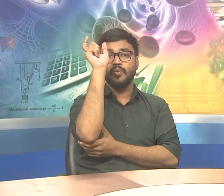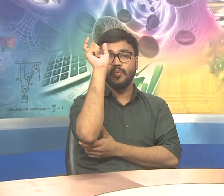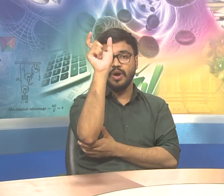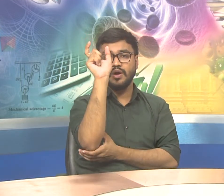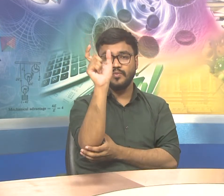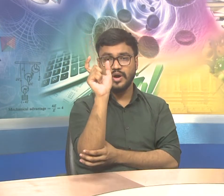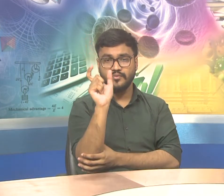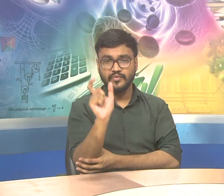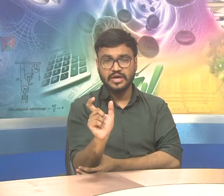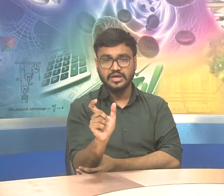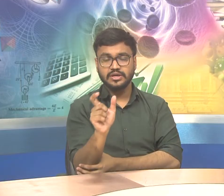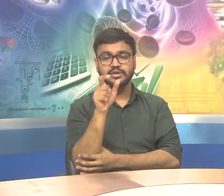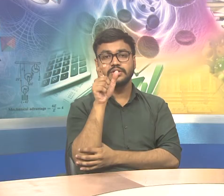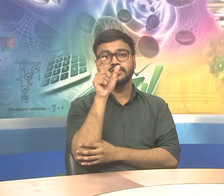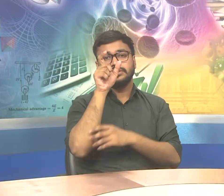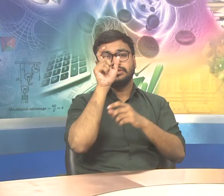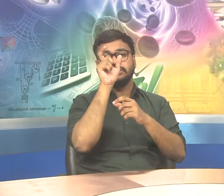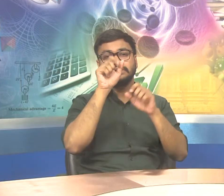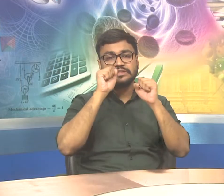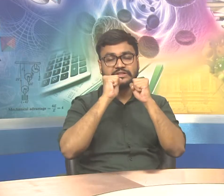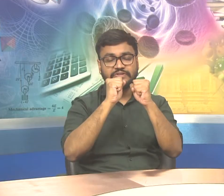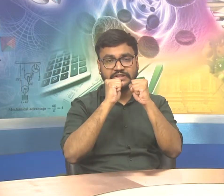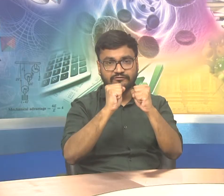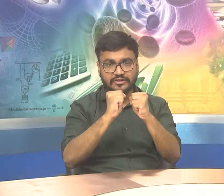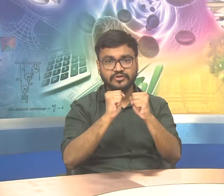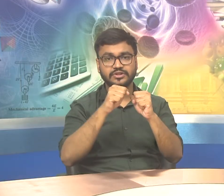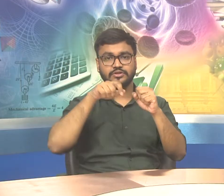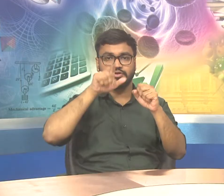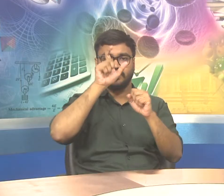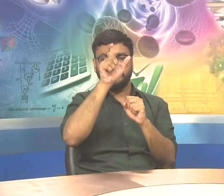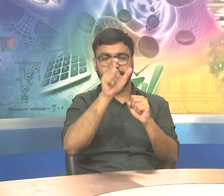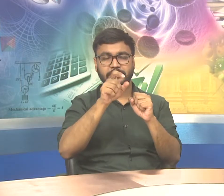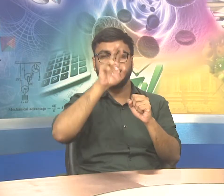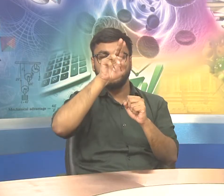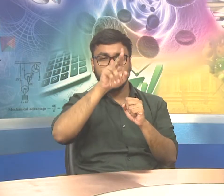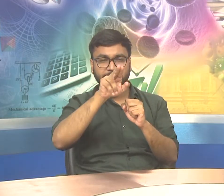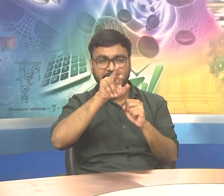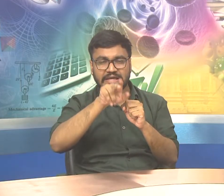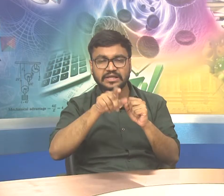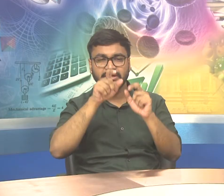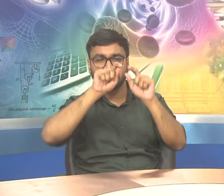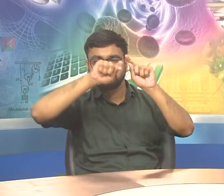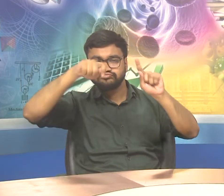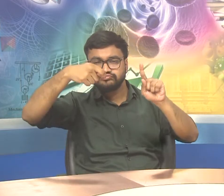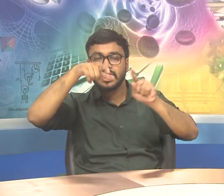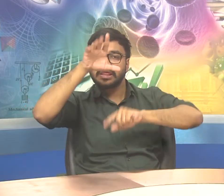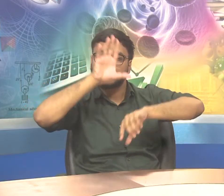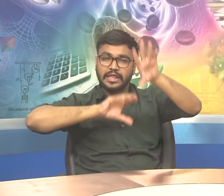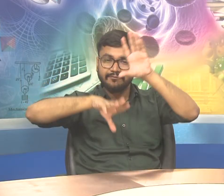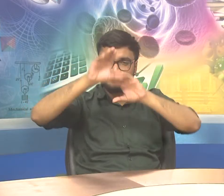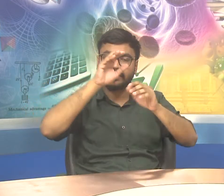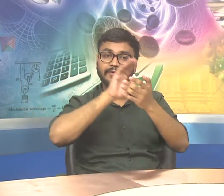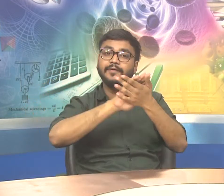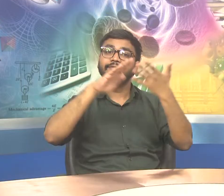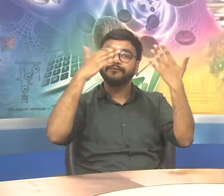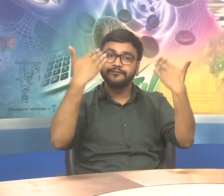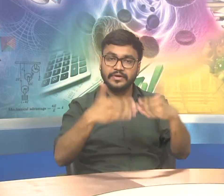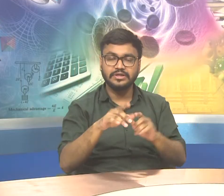Now, before starting this part, let's learn some difficult words so we can understand it